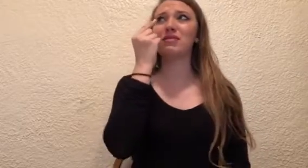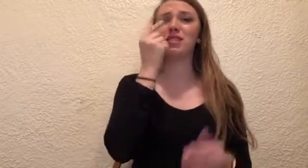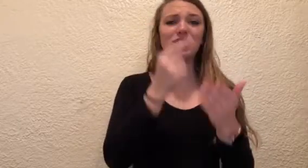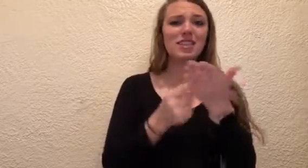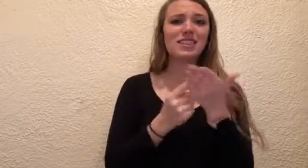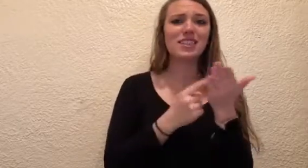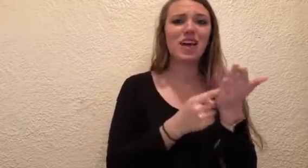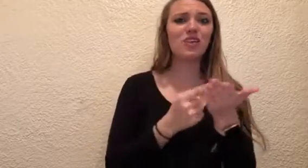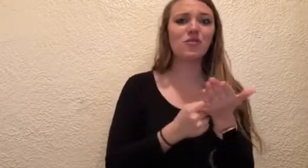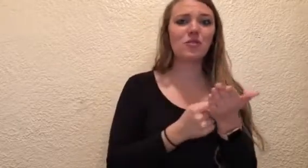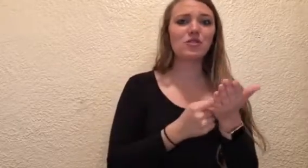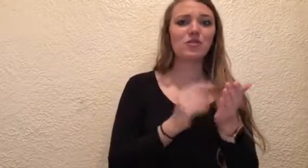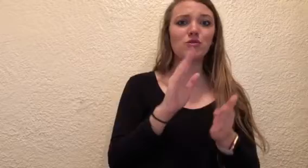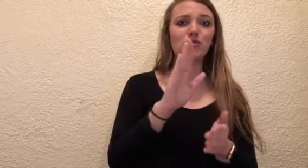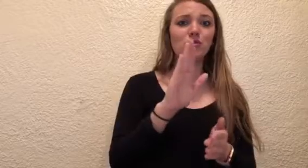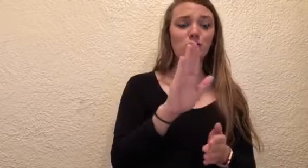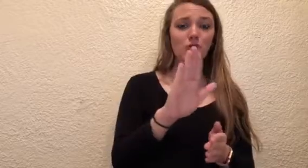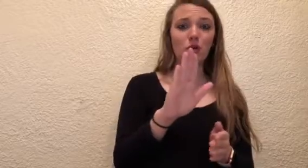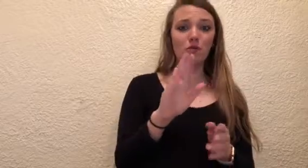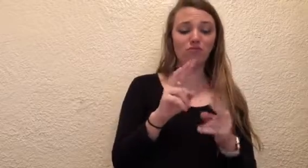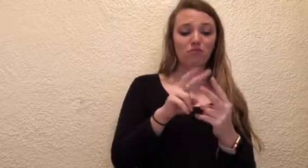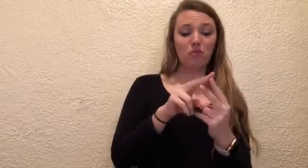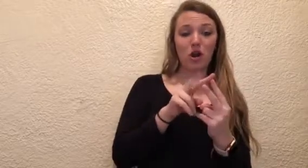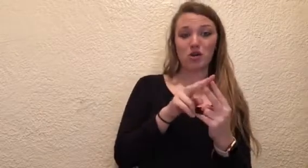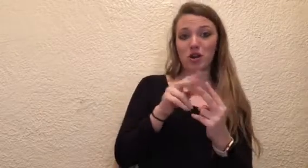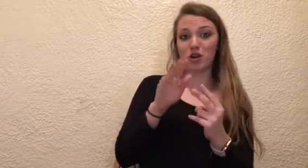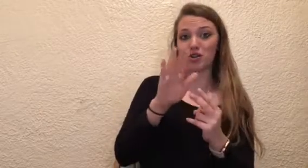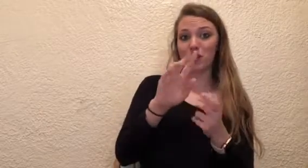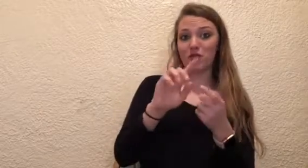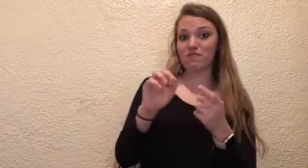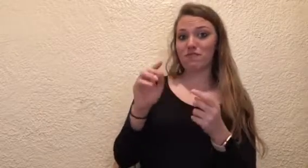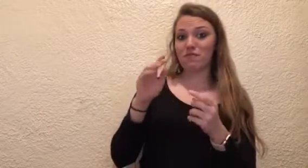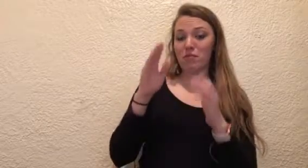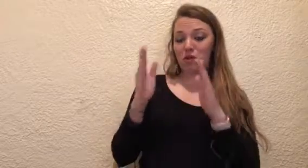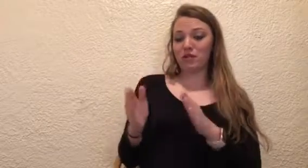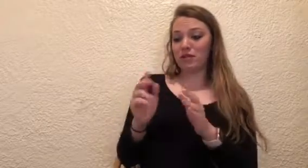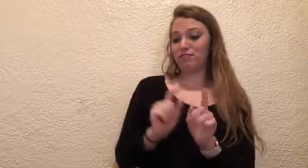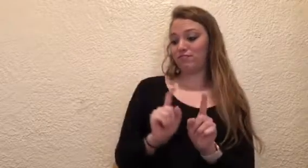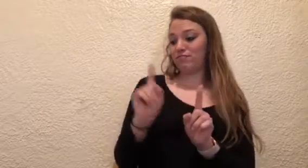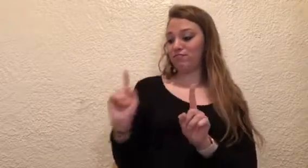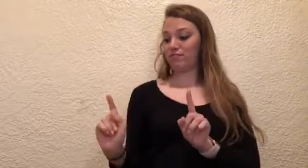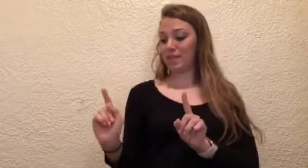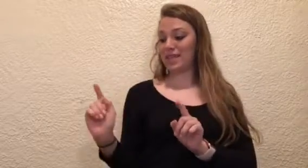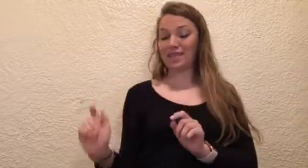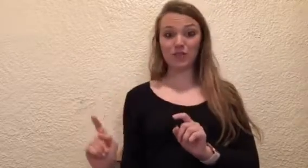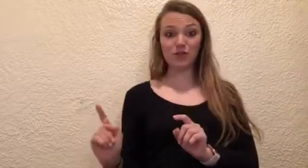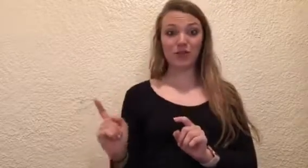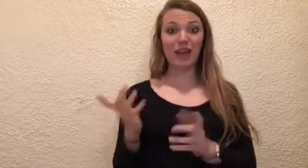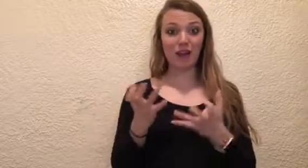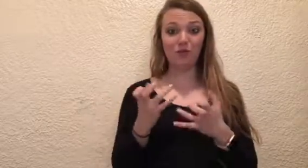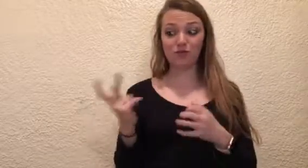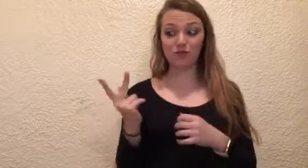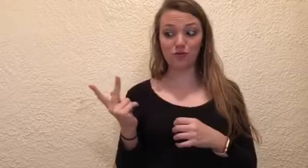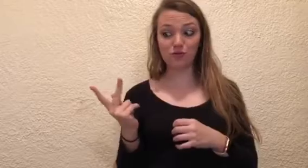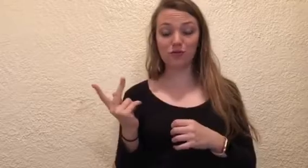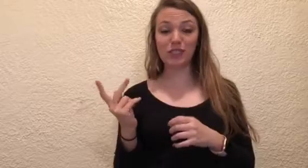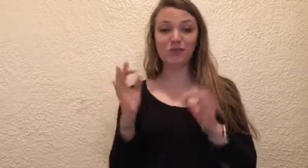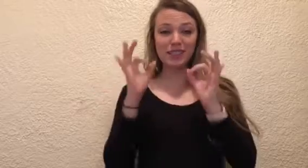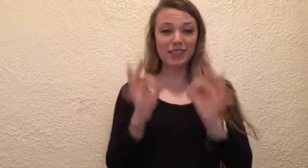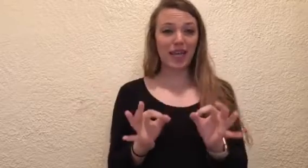your partner, to your buddy that's next to you, and I want you to decide whether or not you think